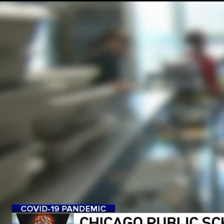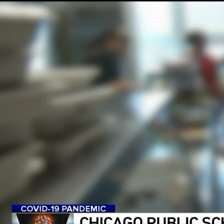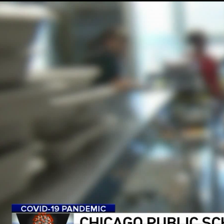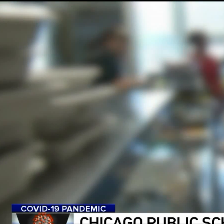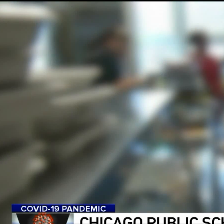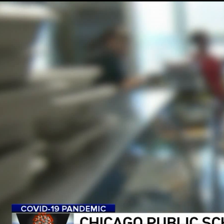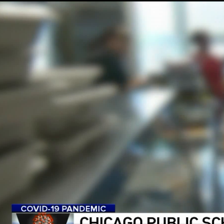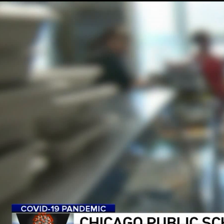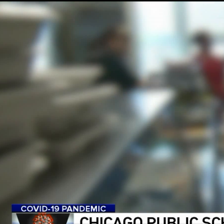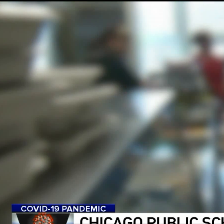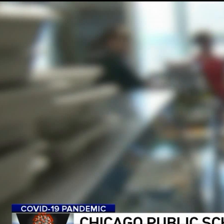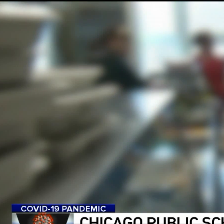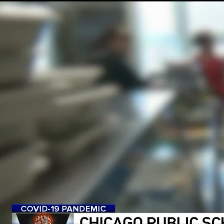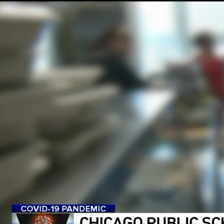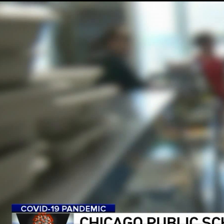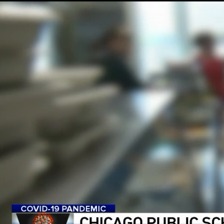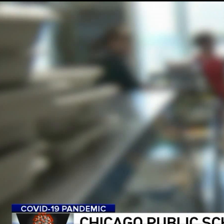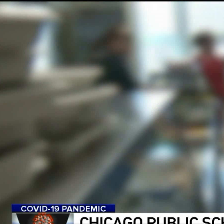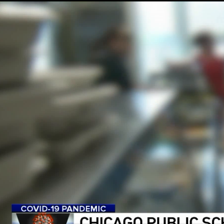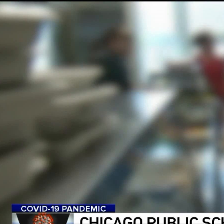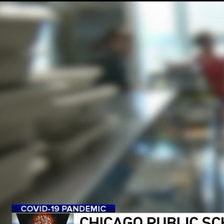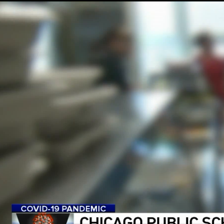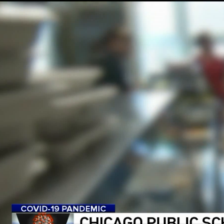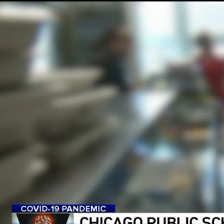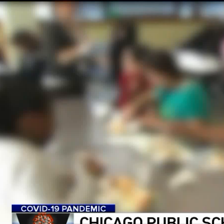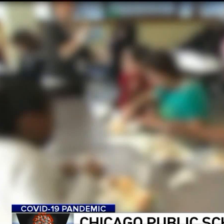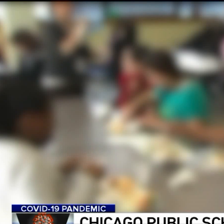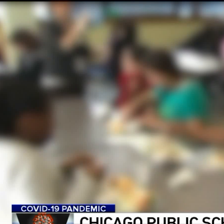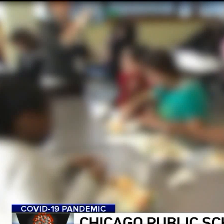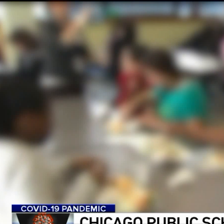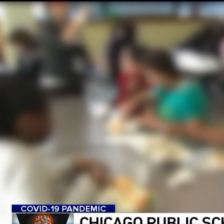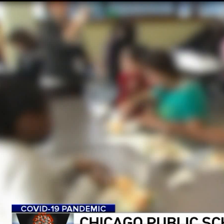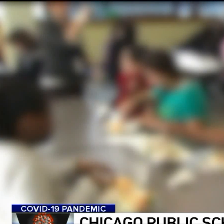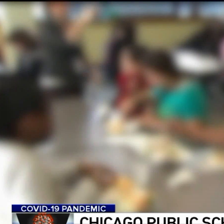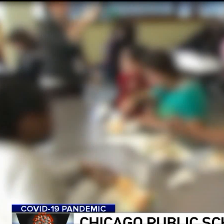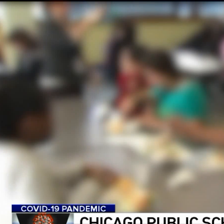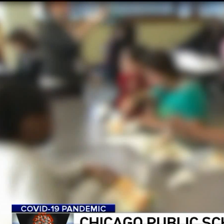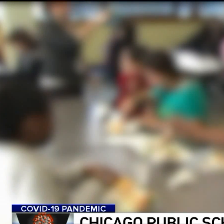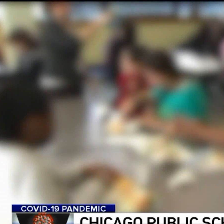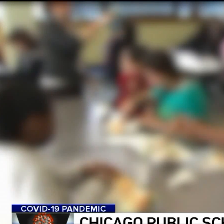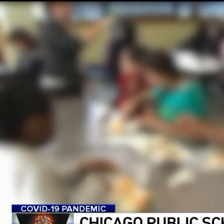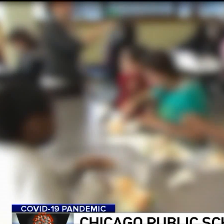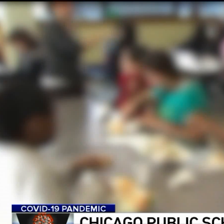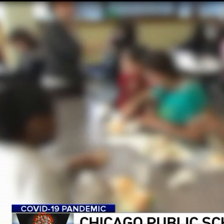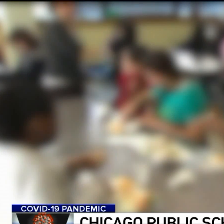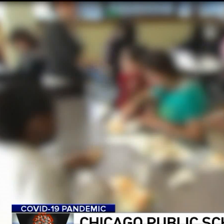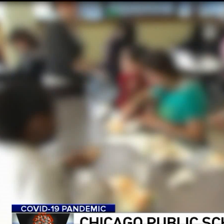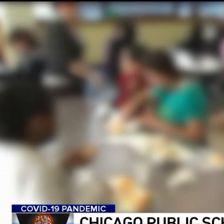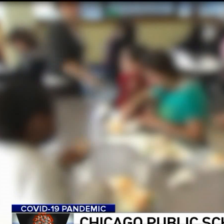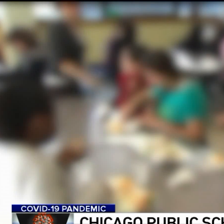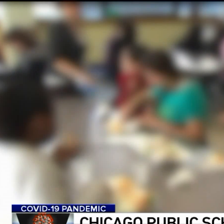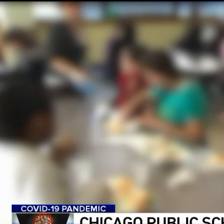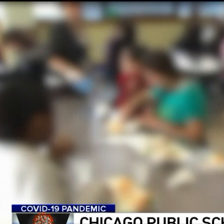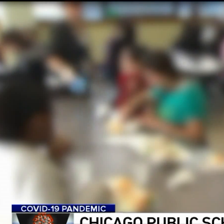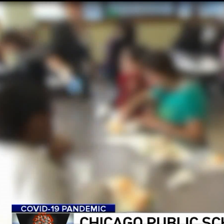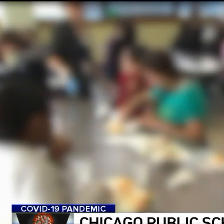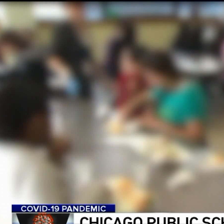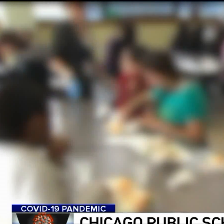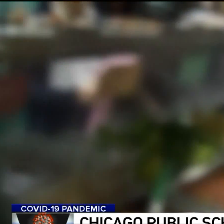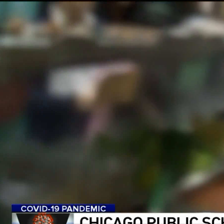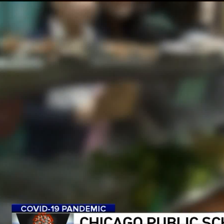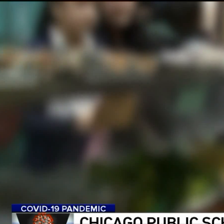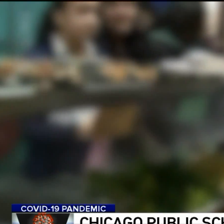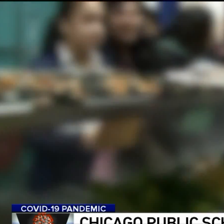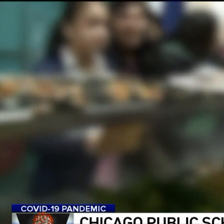two. CPS Superintendent Janice Jackson says low-income families will still be able to receive free or reduced meals. All of our